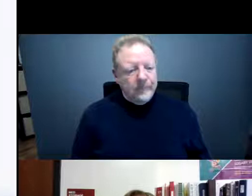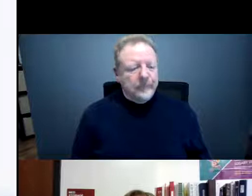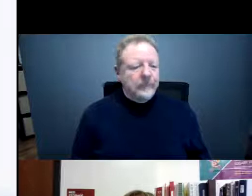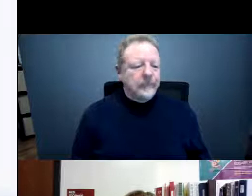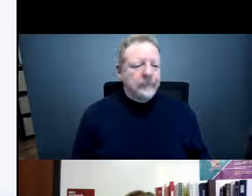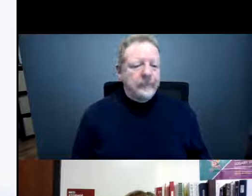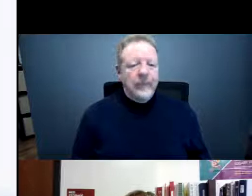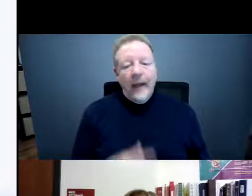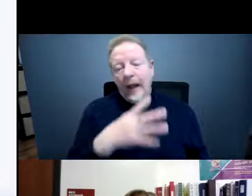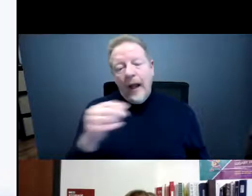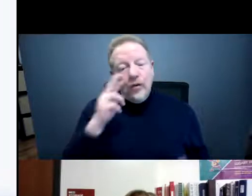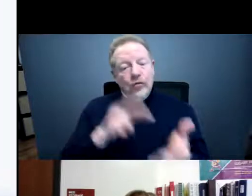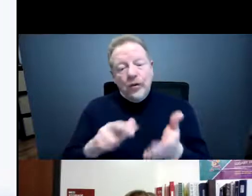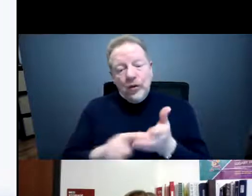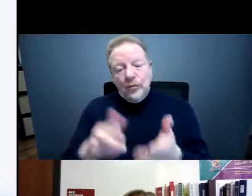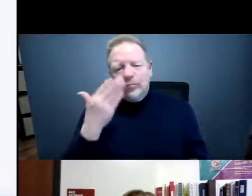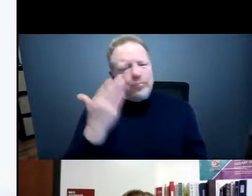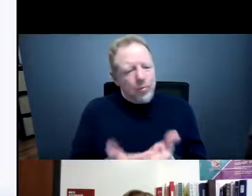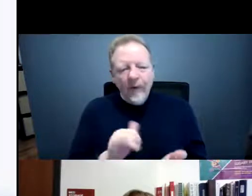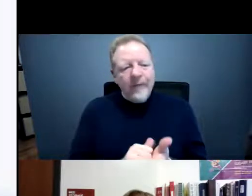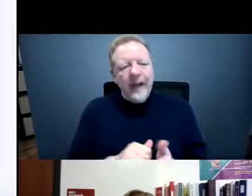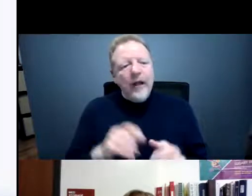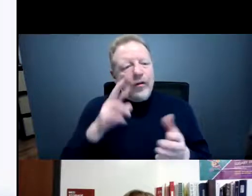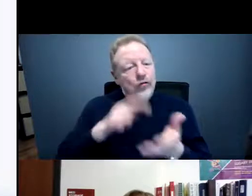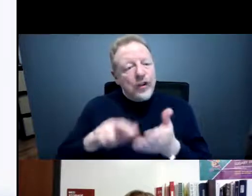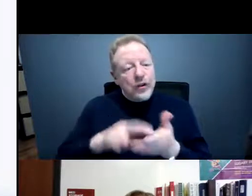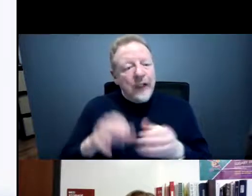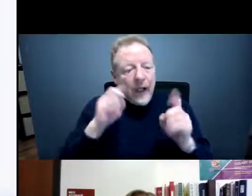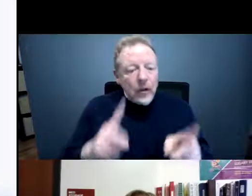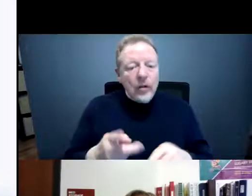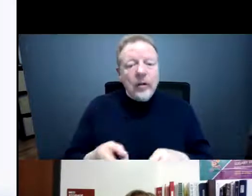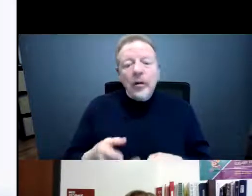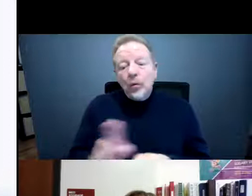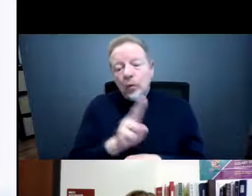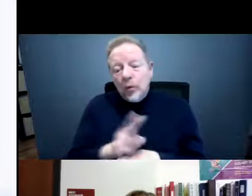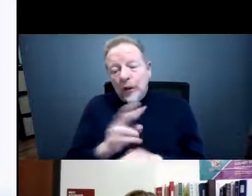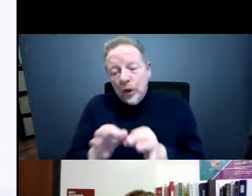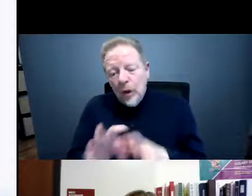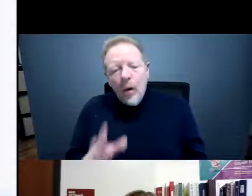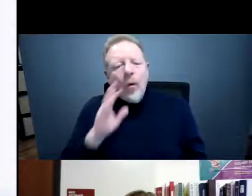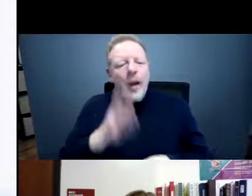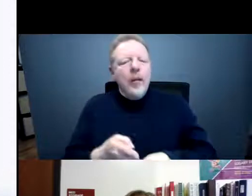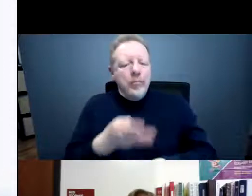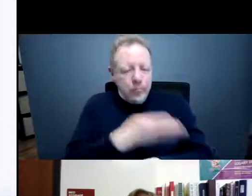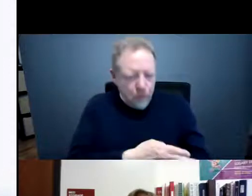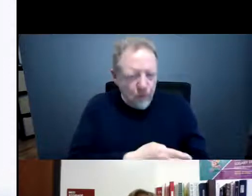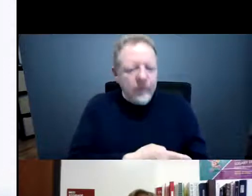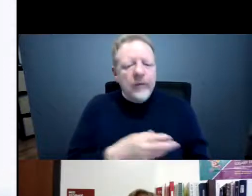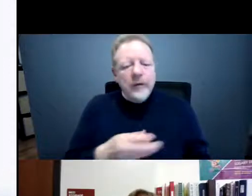And research shows that in-person education increases the use of interpreting services among healthcare providers. Involvement